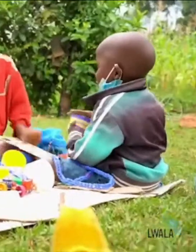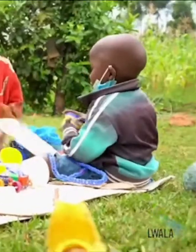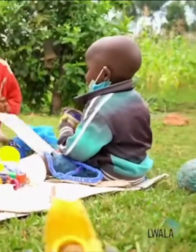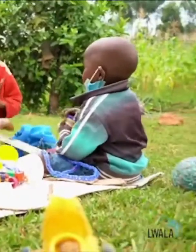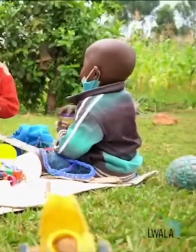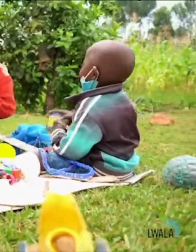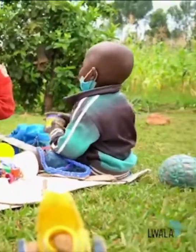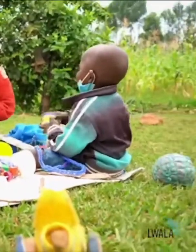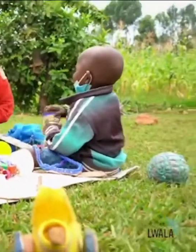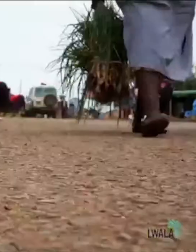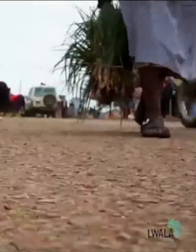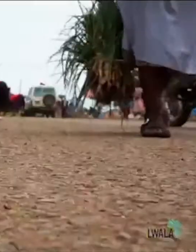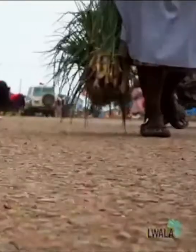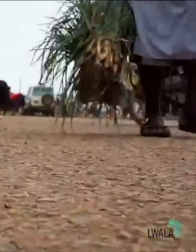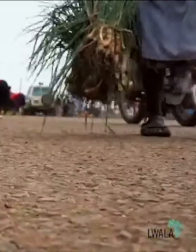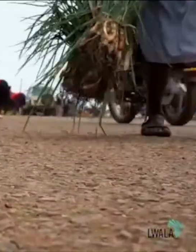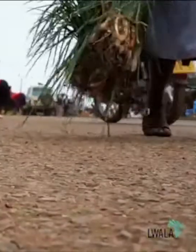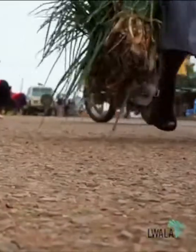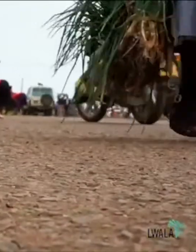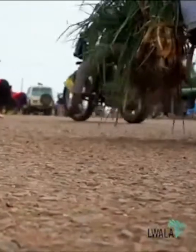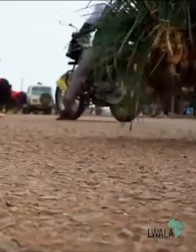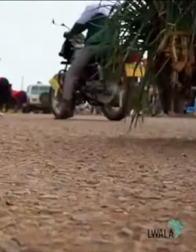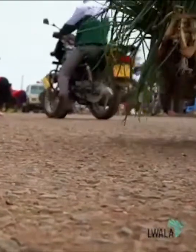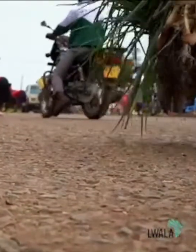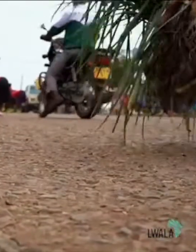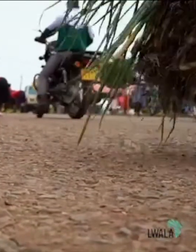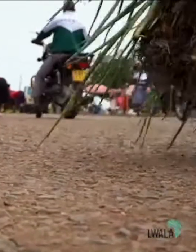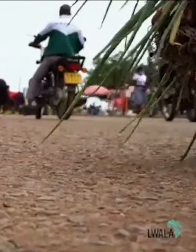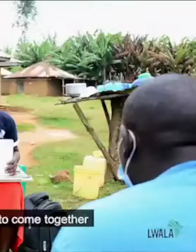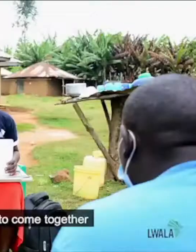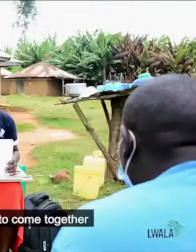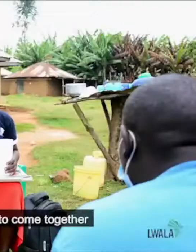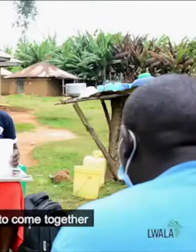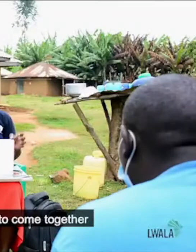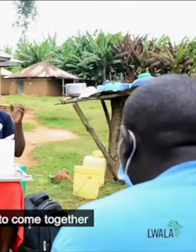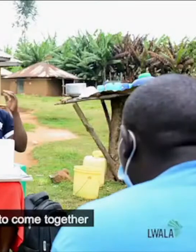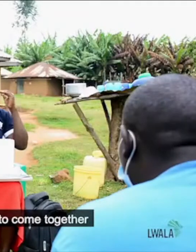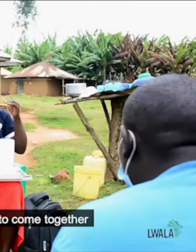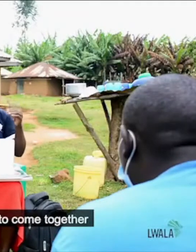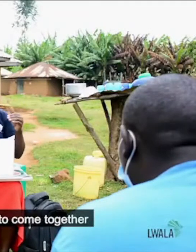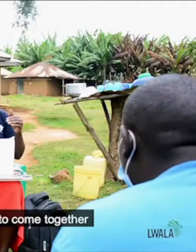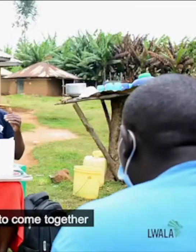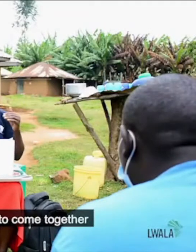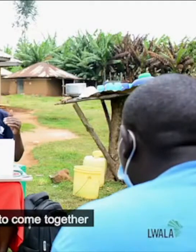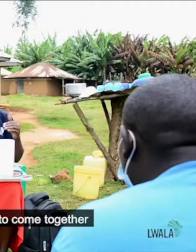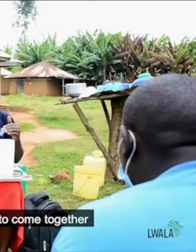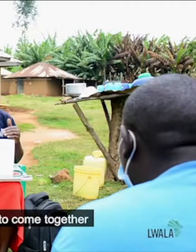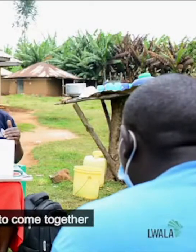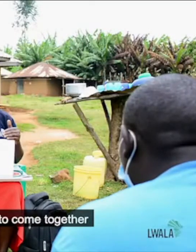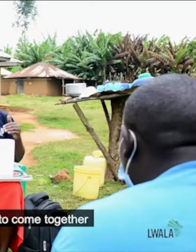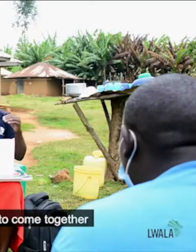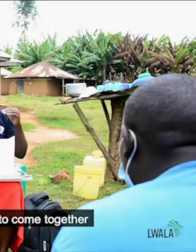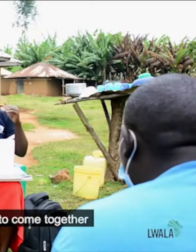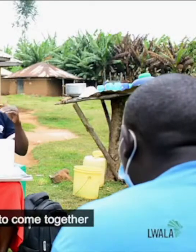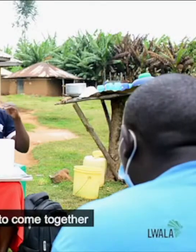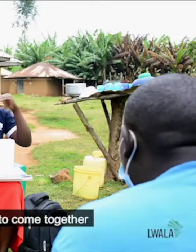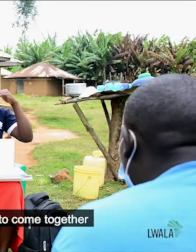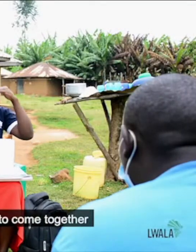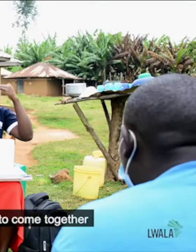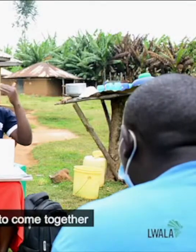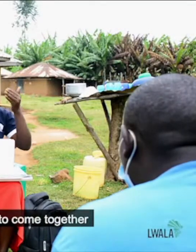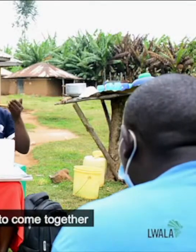poverty, nutrition deficiencies, poor health, and psychosocial services. Nurturing care opuonjowa ni mondo